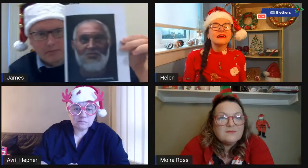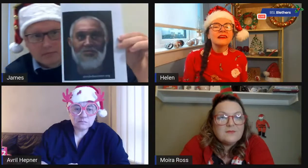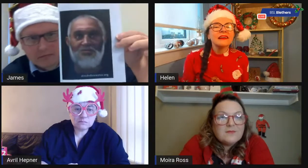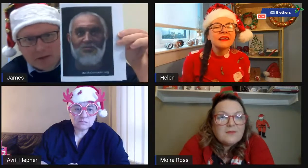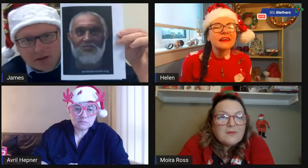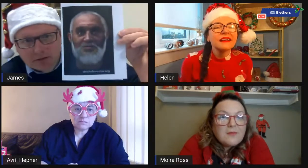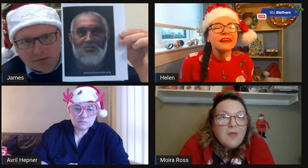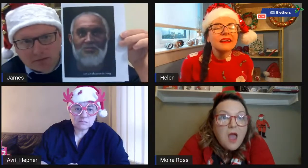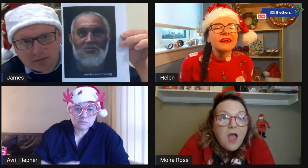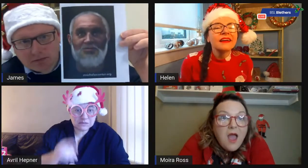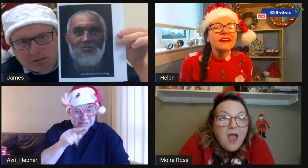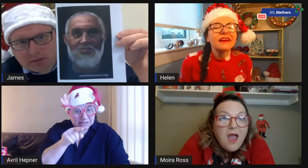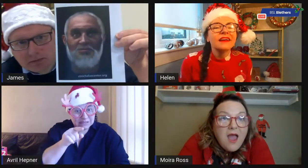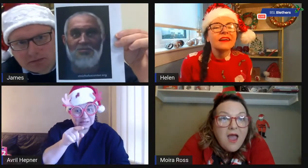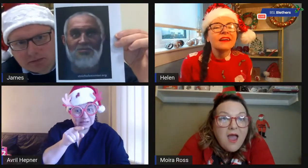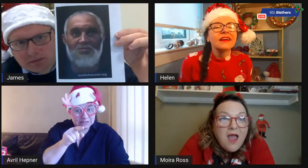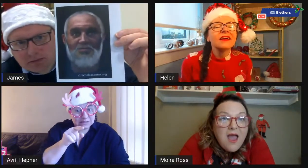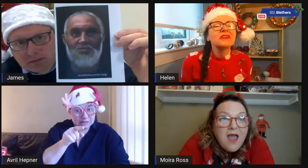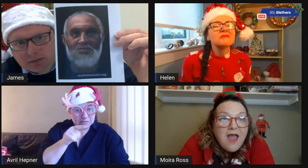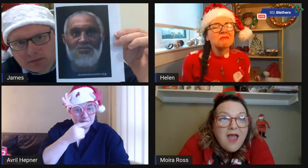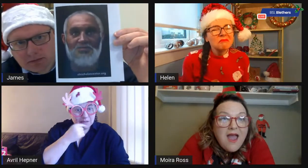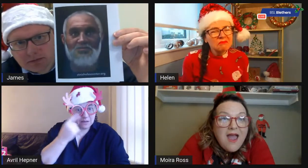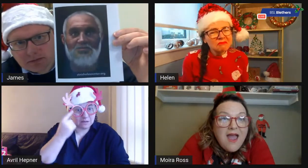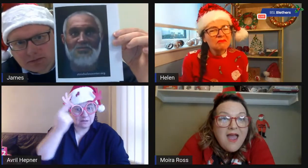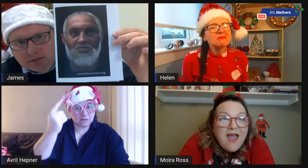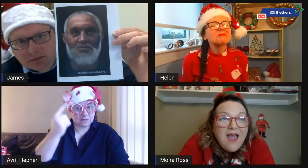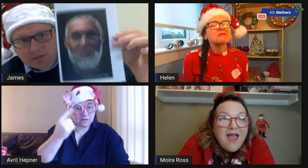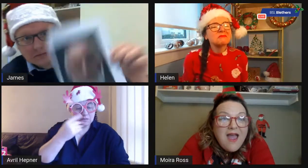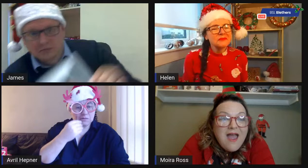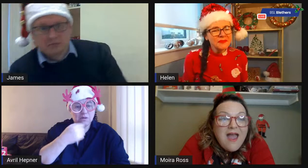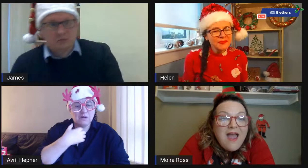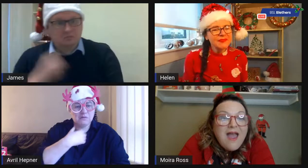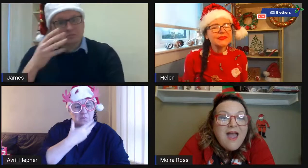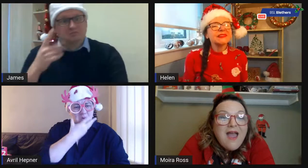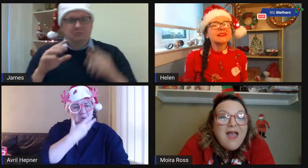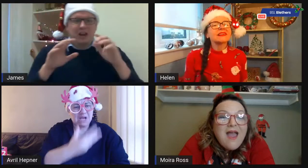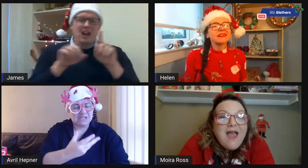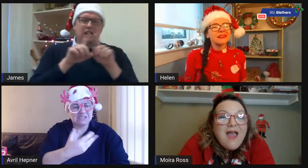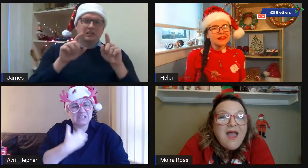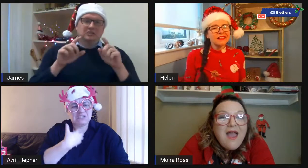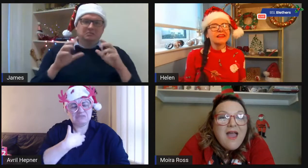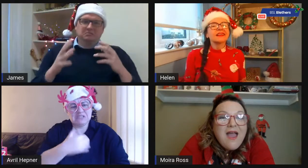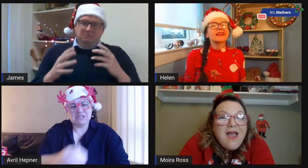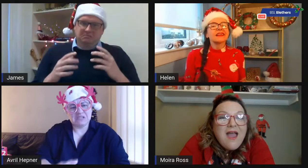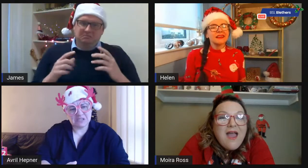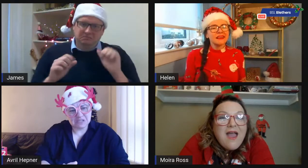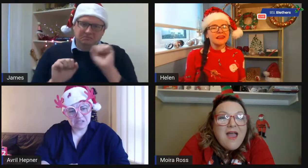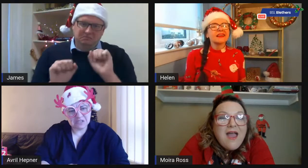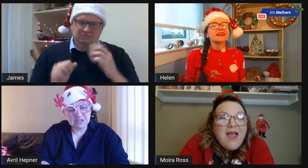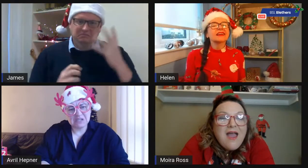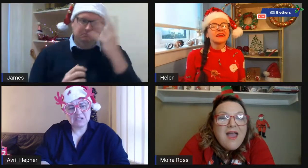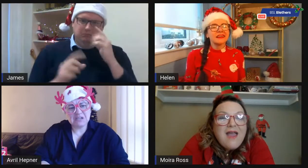Nicholas or Saint Nicholas looked like this. Oh, really? That's what he's supposed to have looked like. Wow, interesting. Well,